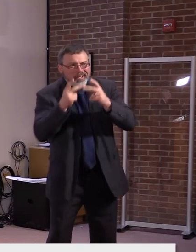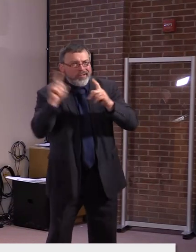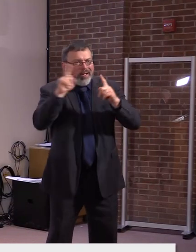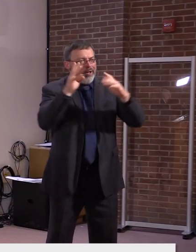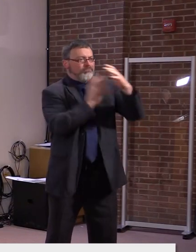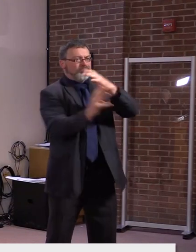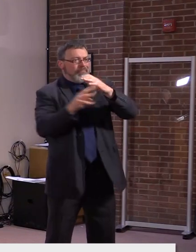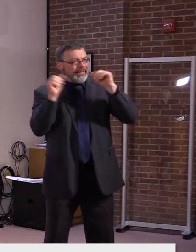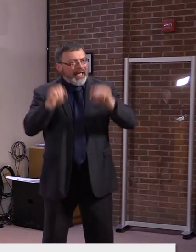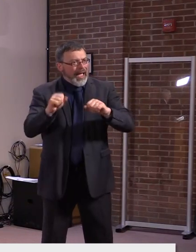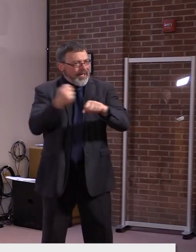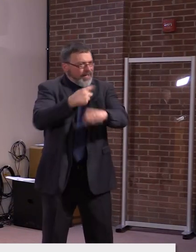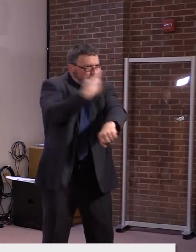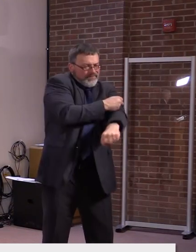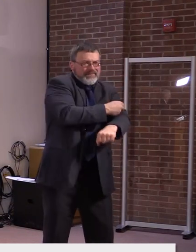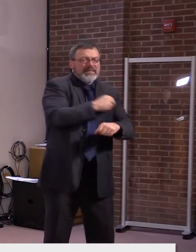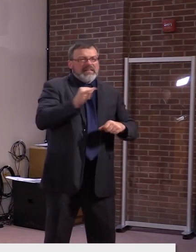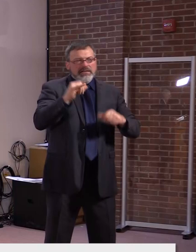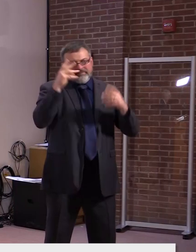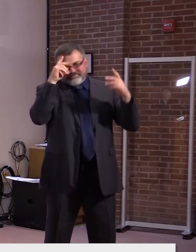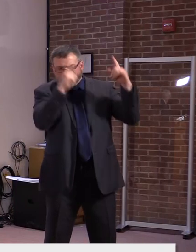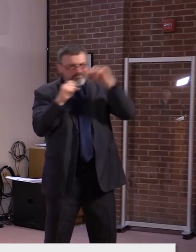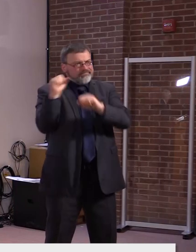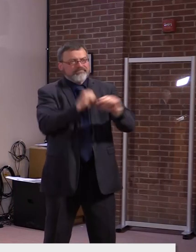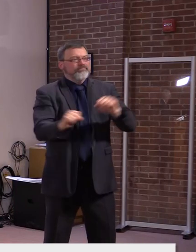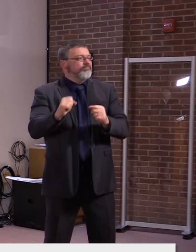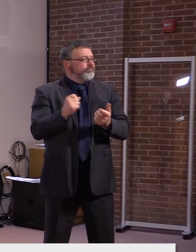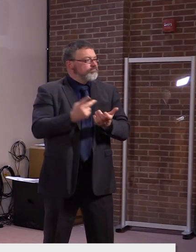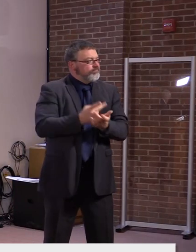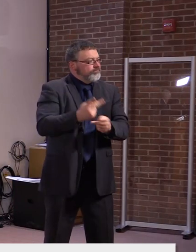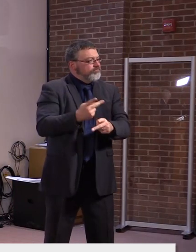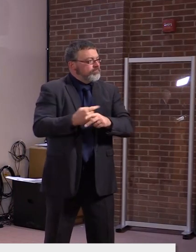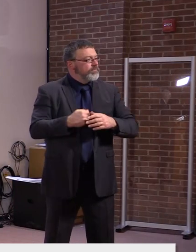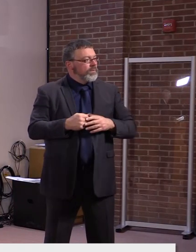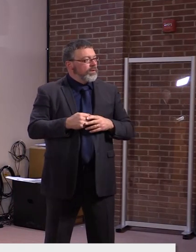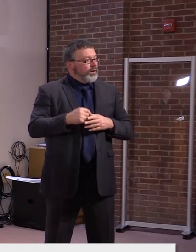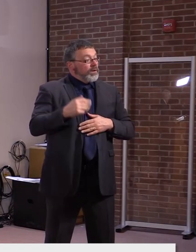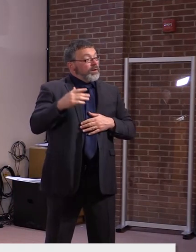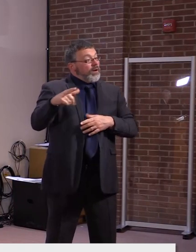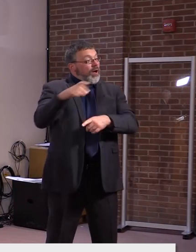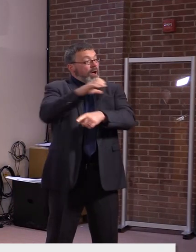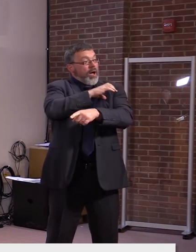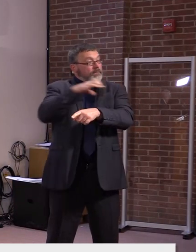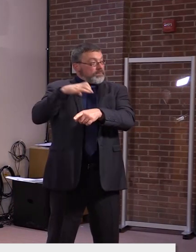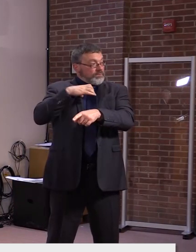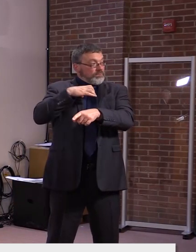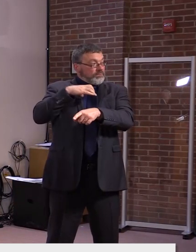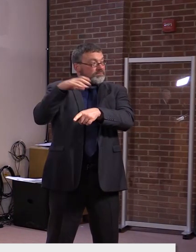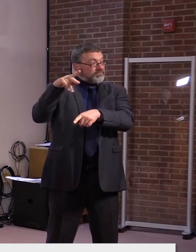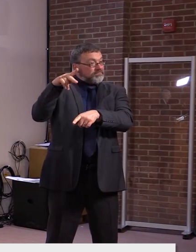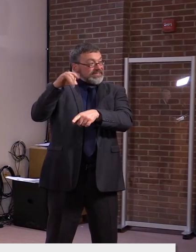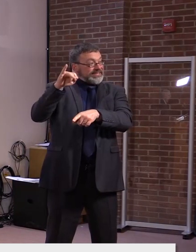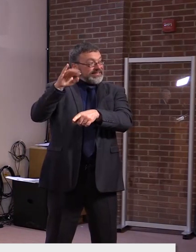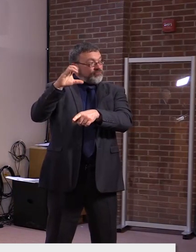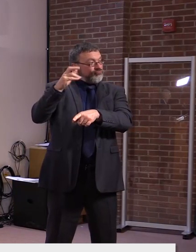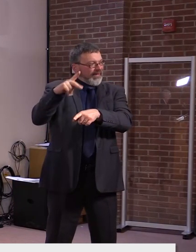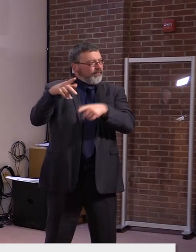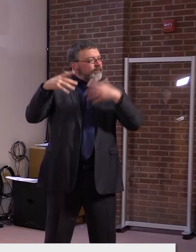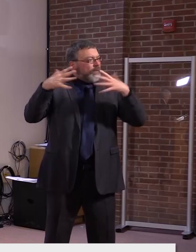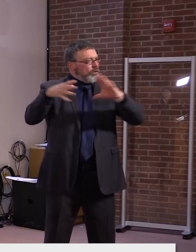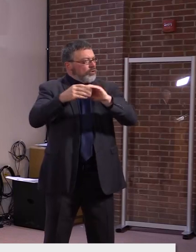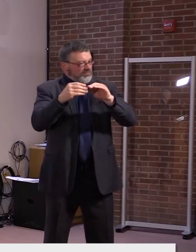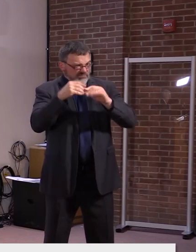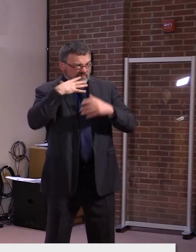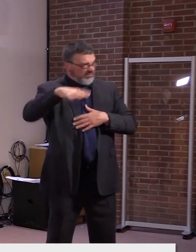As Commissioner Pichek said, nearly 90% of eligible Vermonters have received at least one dose of the COVID